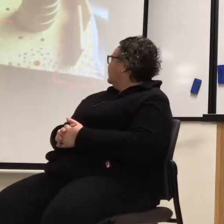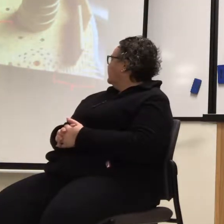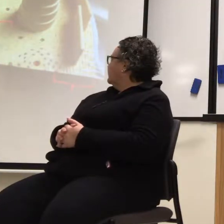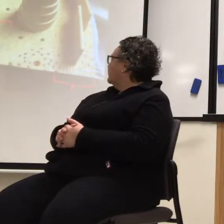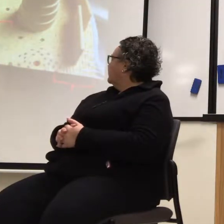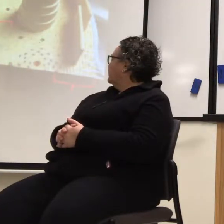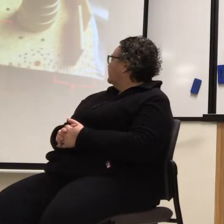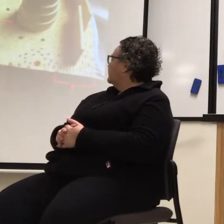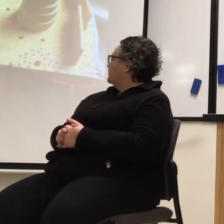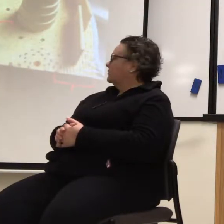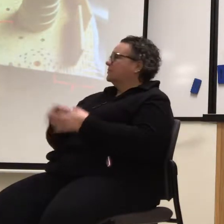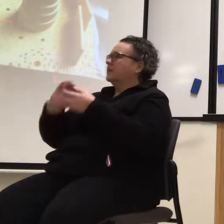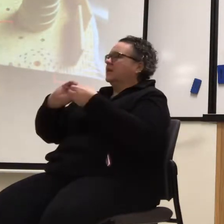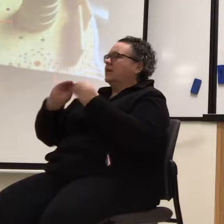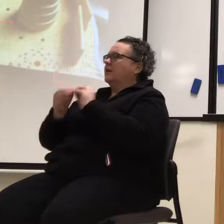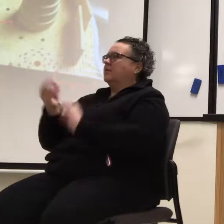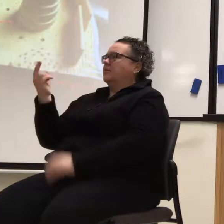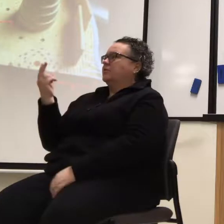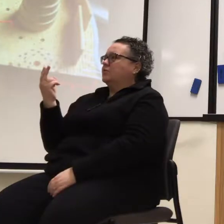Now number 2